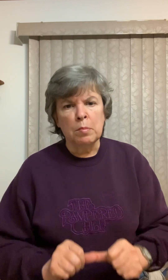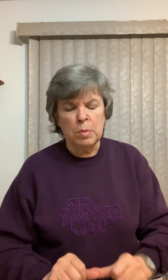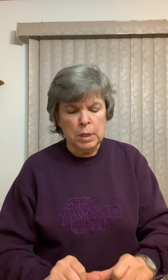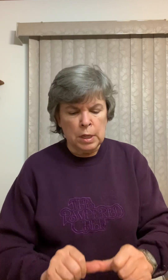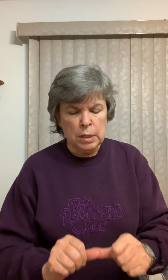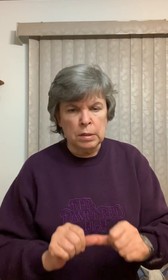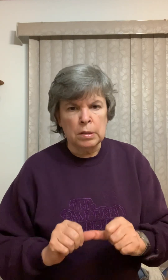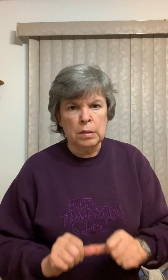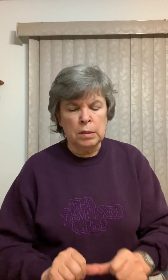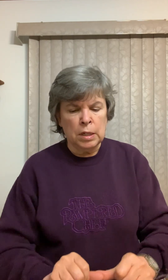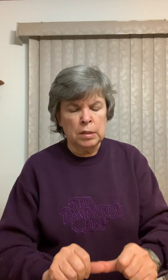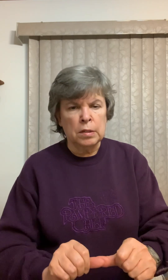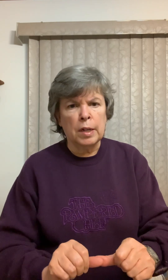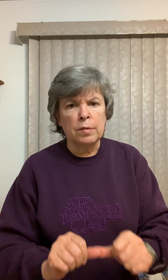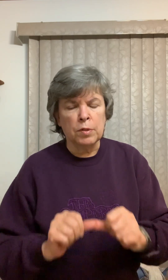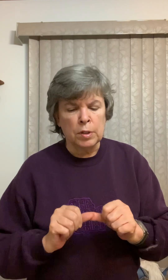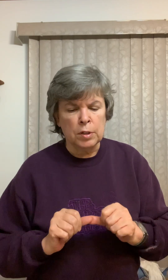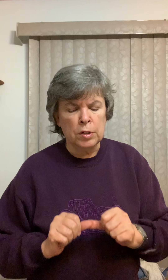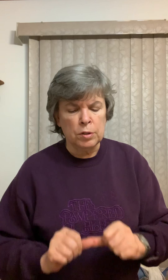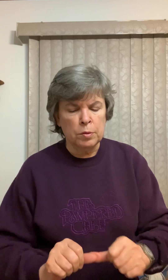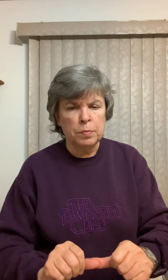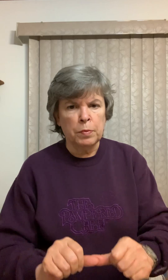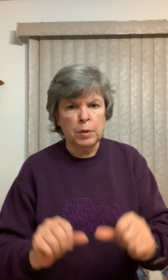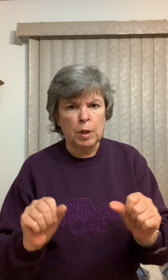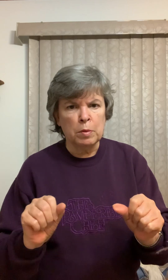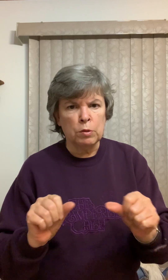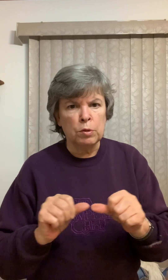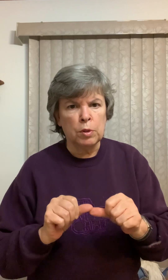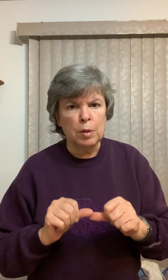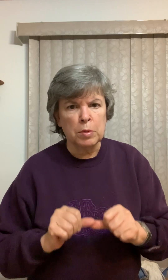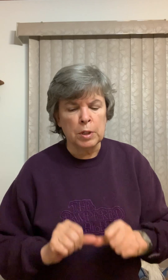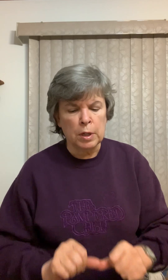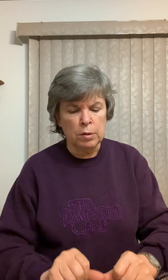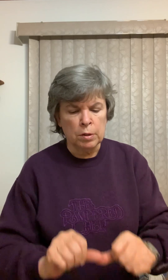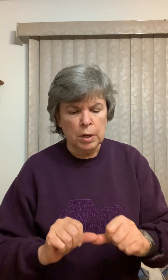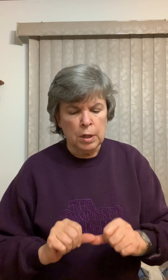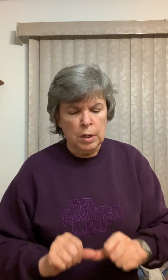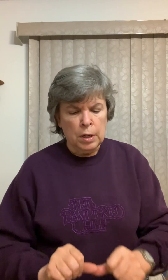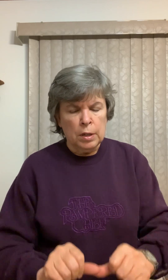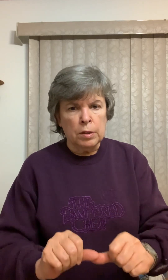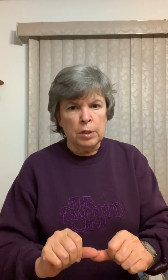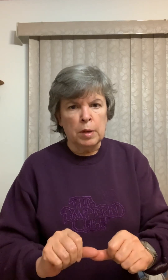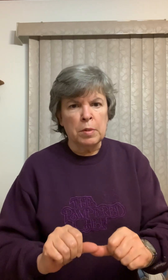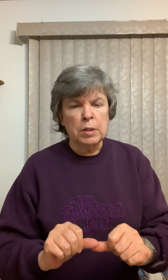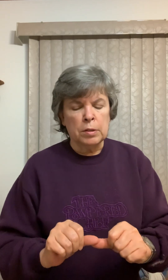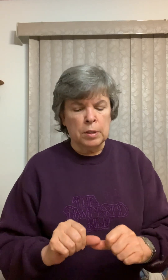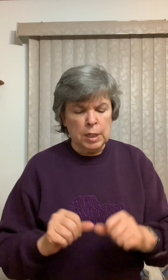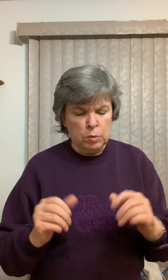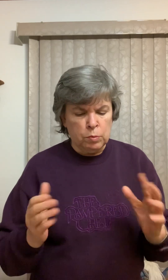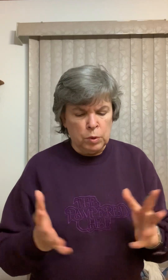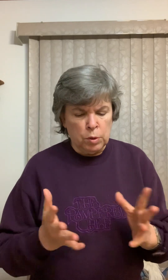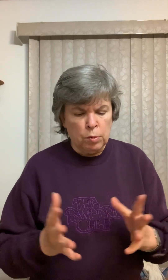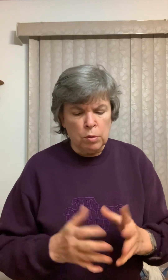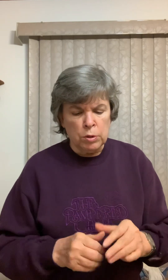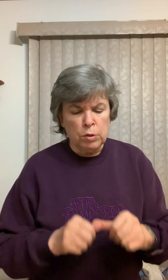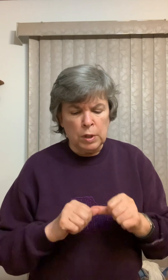but that's the sign for continue. Got your two thumbs together. Okay, because that's what the throne is doing, is